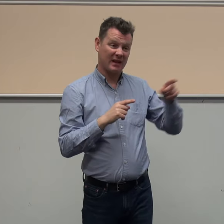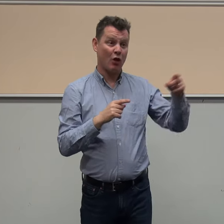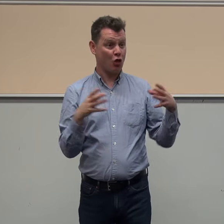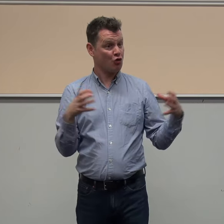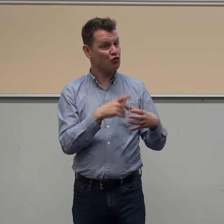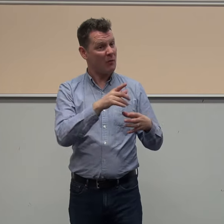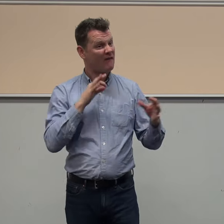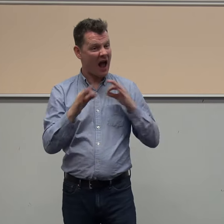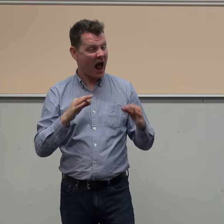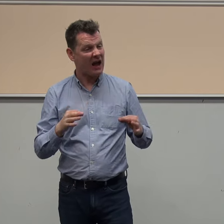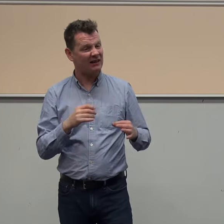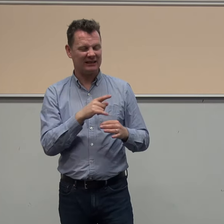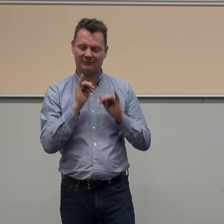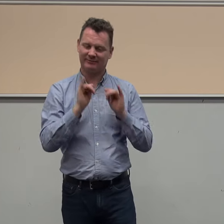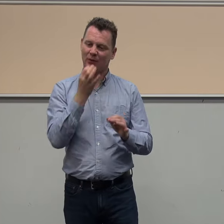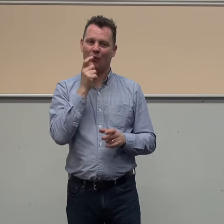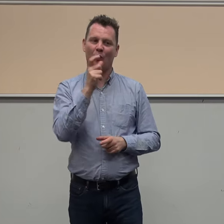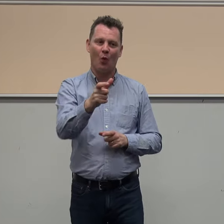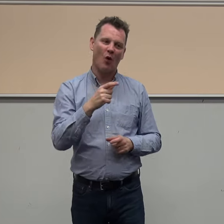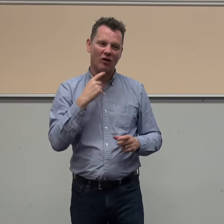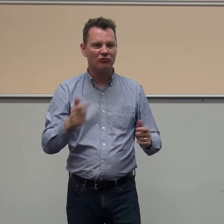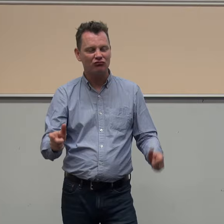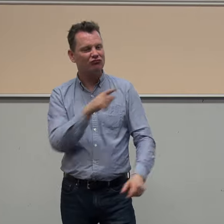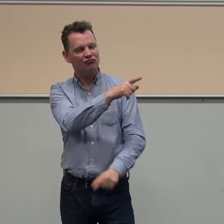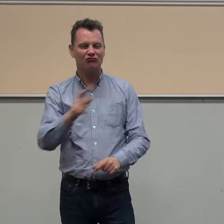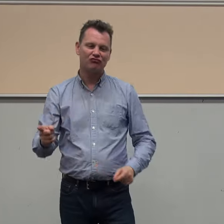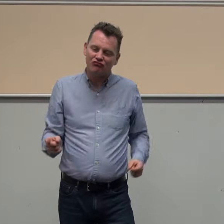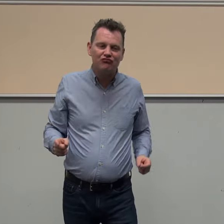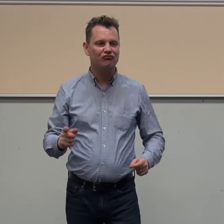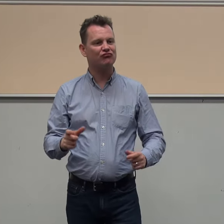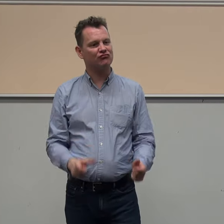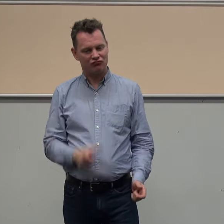ballsy. Sorry, not to be academic there for a second.